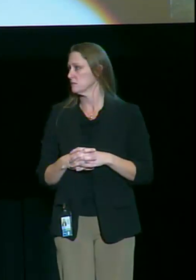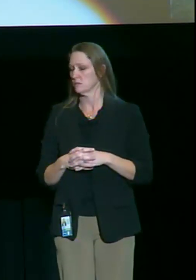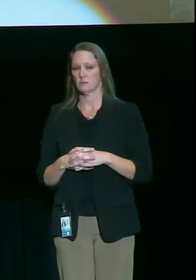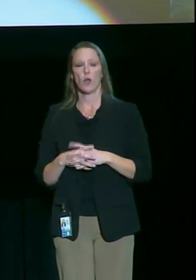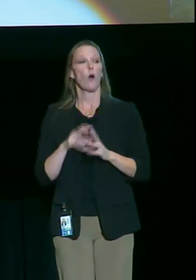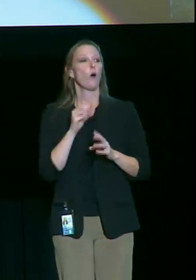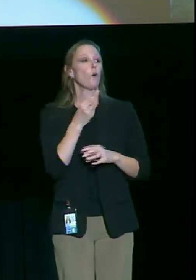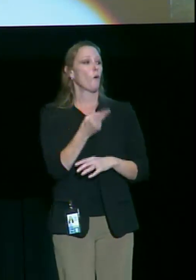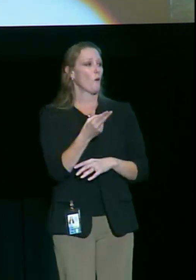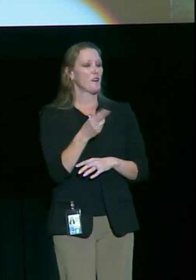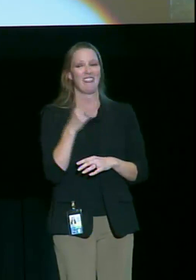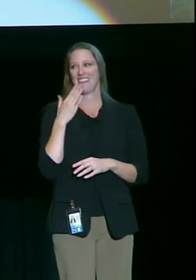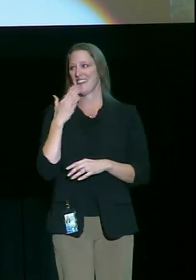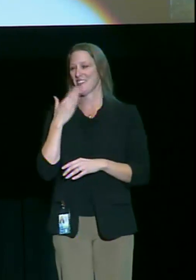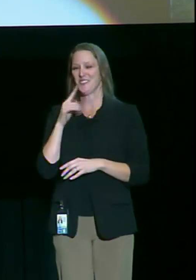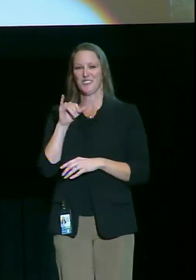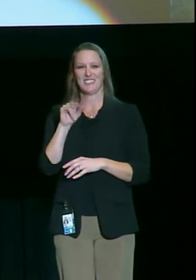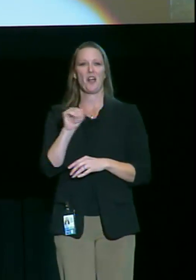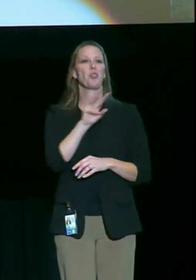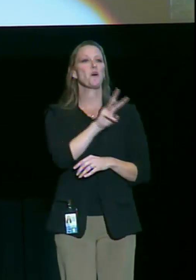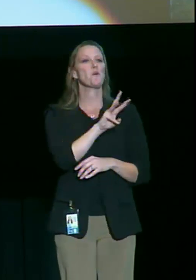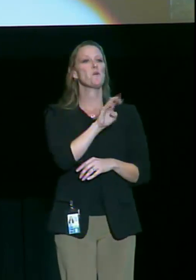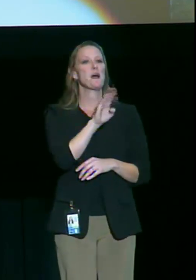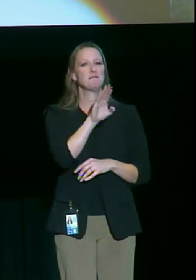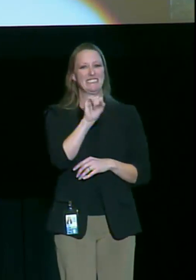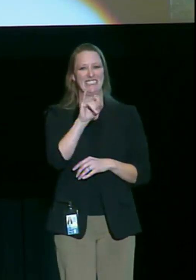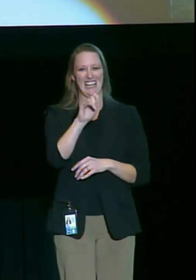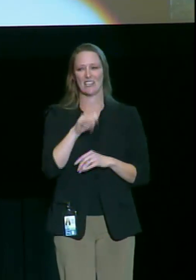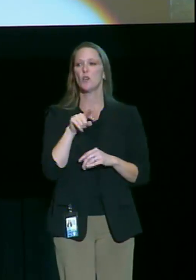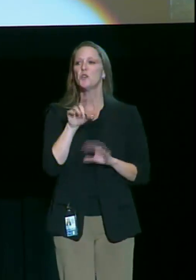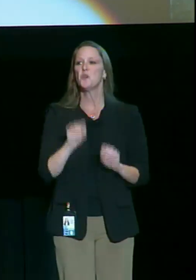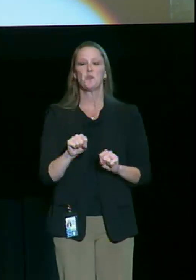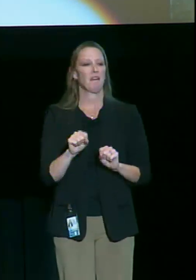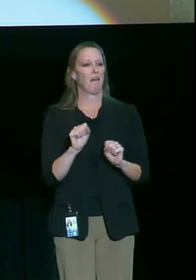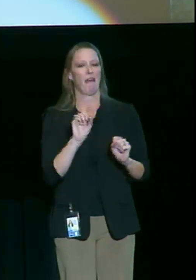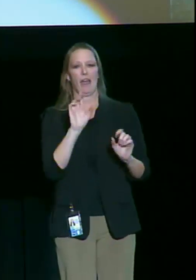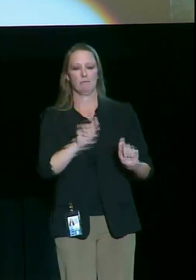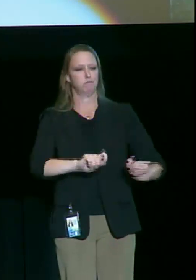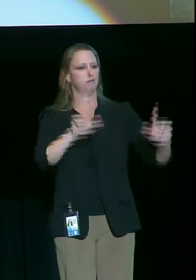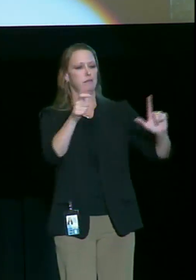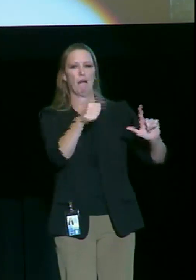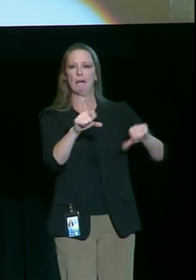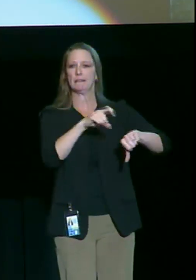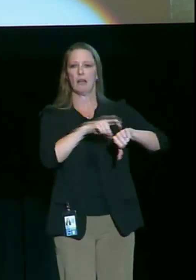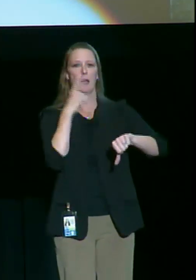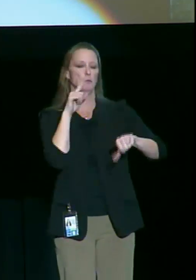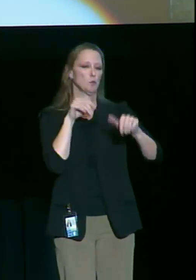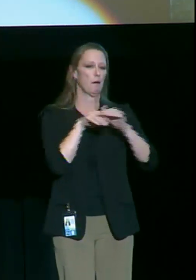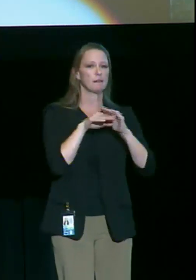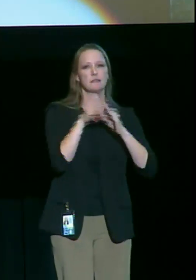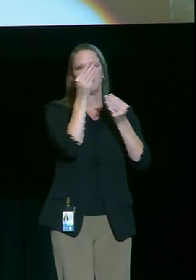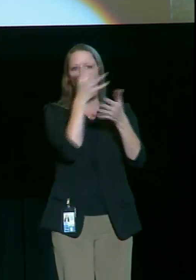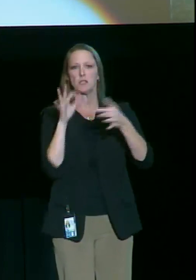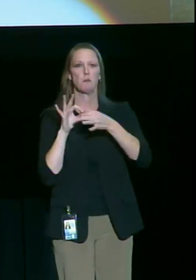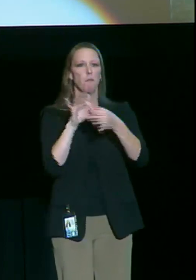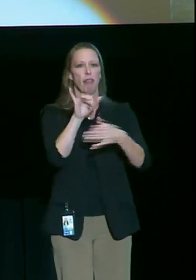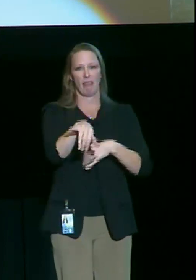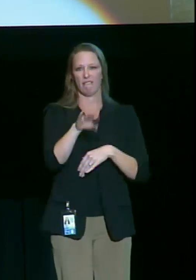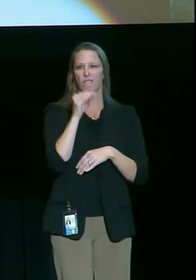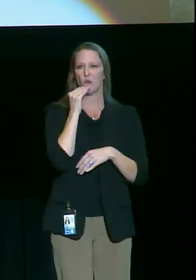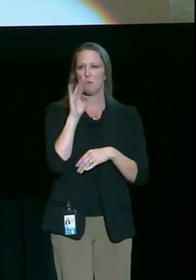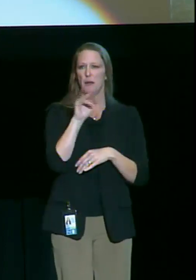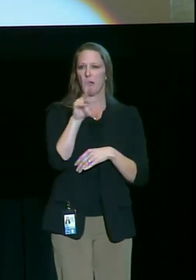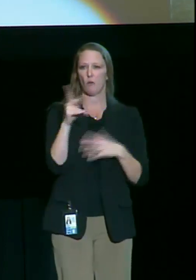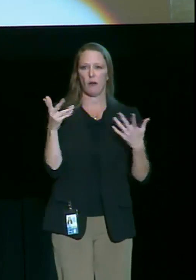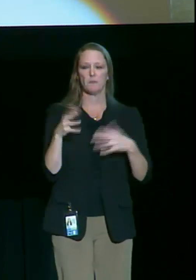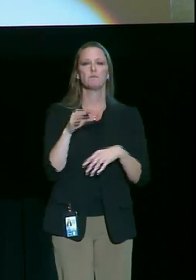Oh, and the website, yes, thank you, Gina. The website where you can go anytime to access information on the food bank is